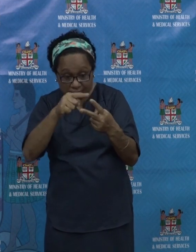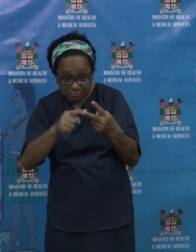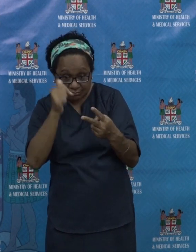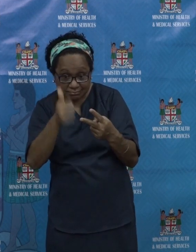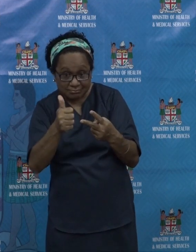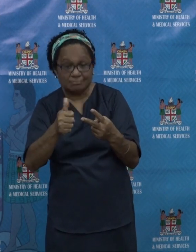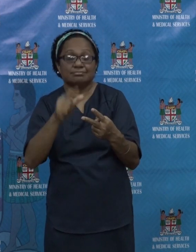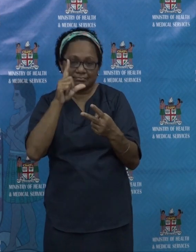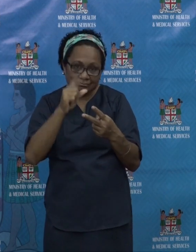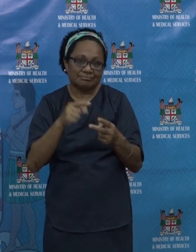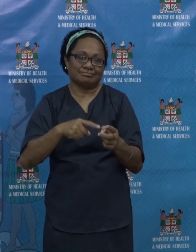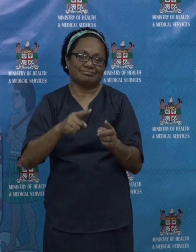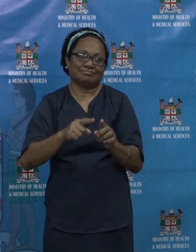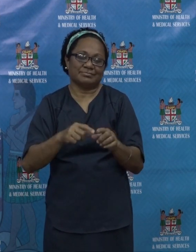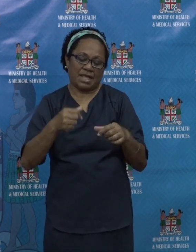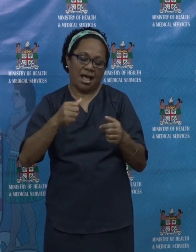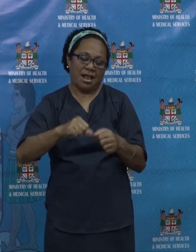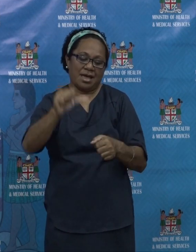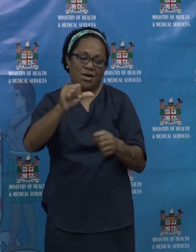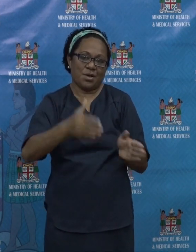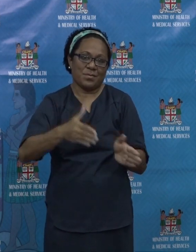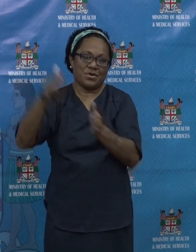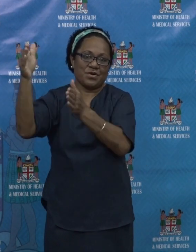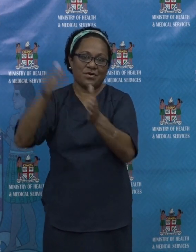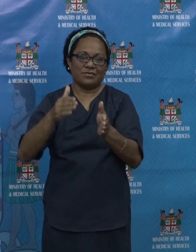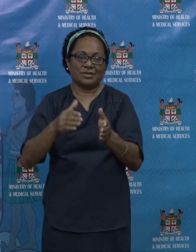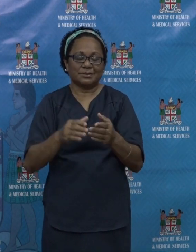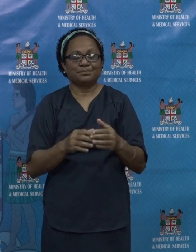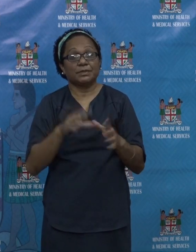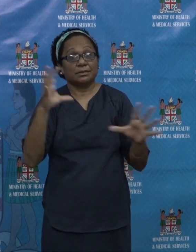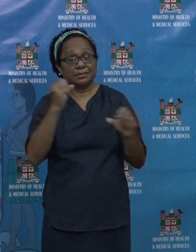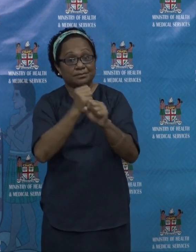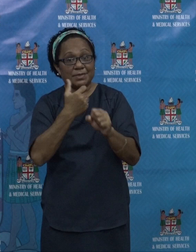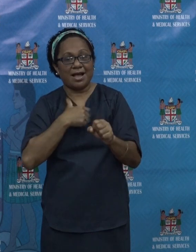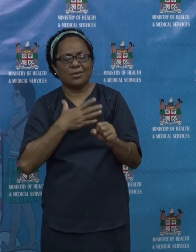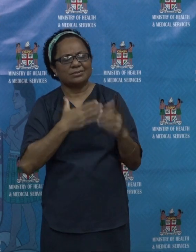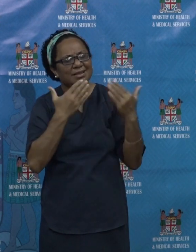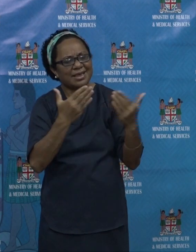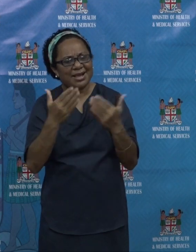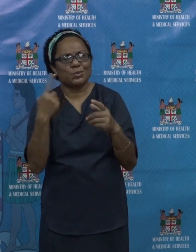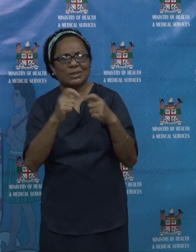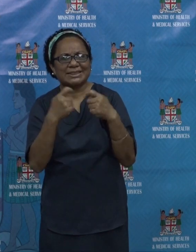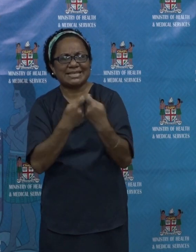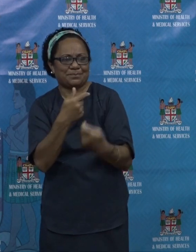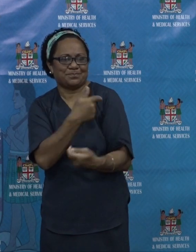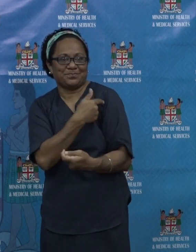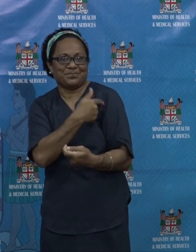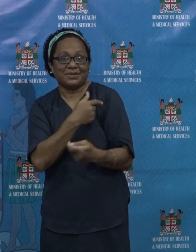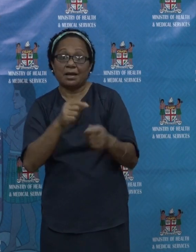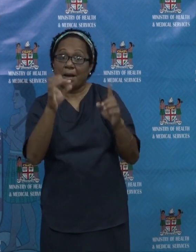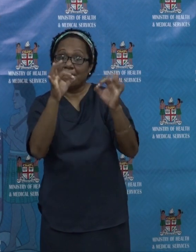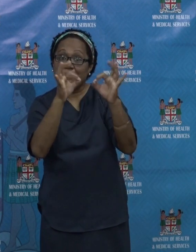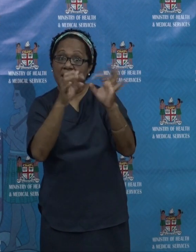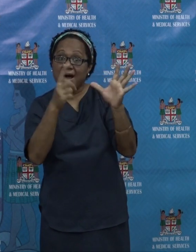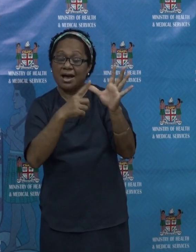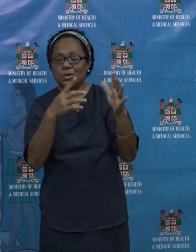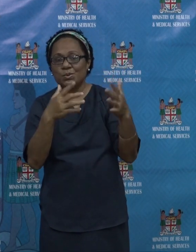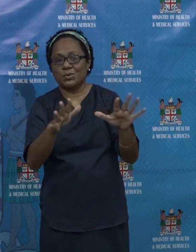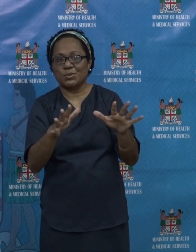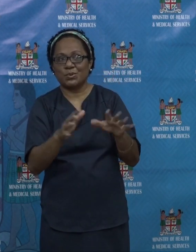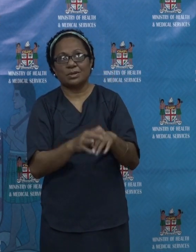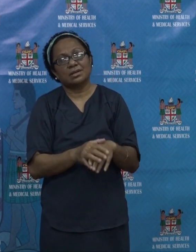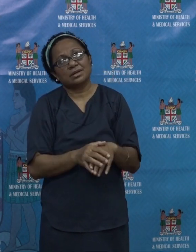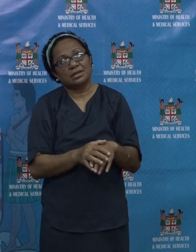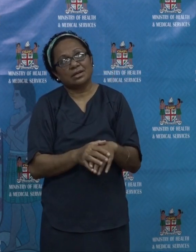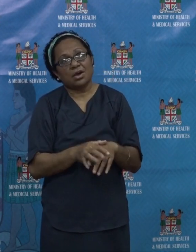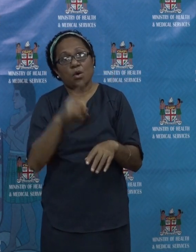I will end by congratulating the efforts of the vaccination teams. Today, Ba Subdivision has achieved a first dose